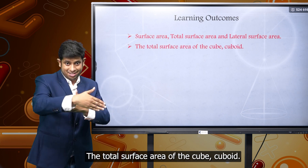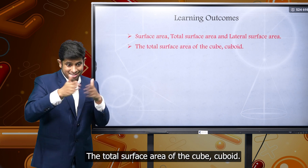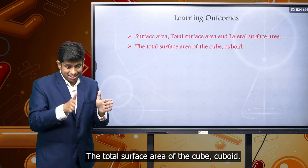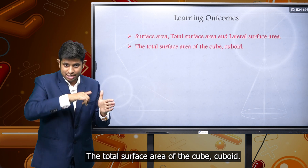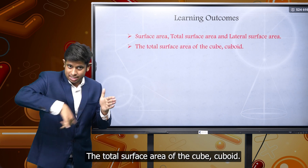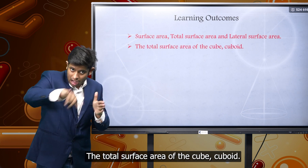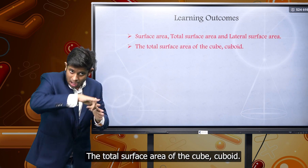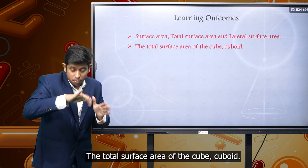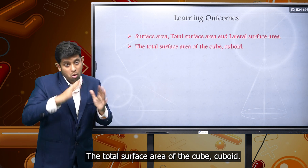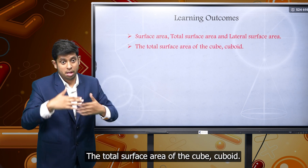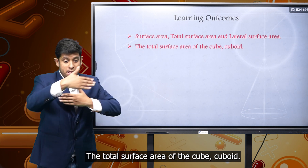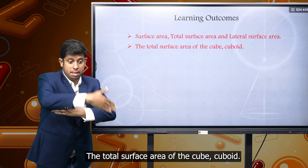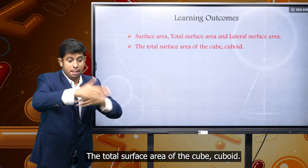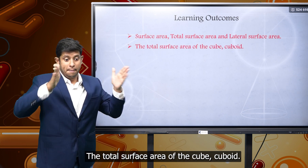Total surface area of the cube, cuboid,